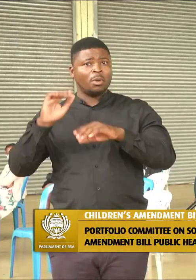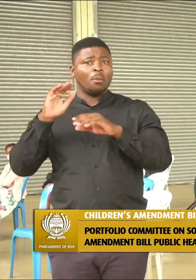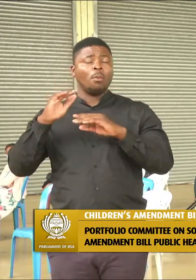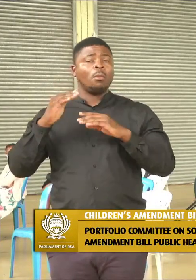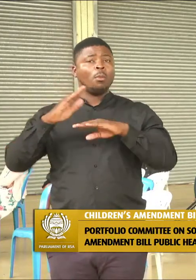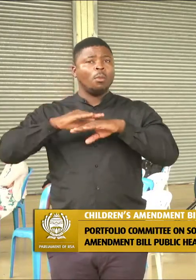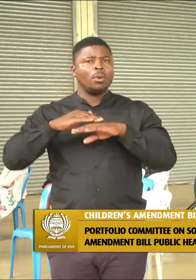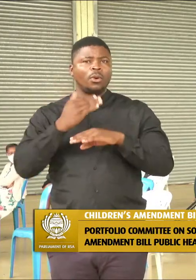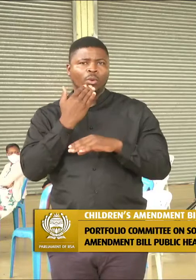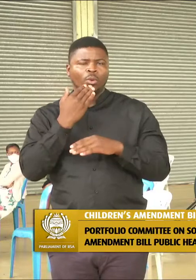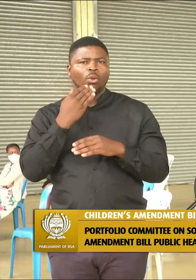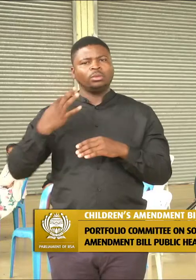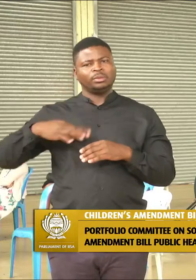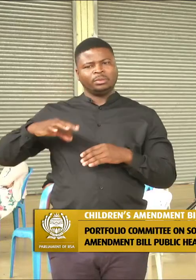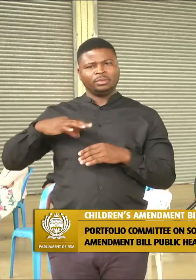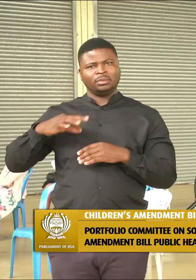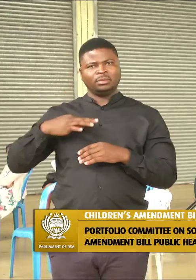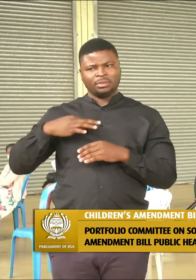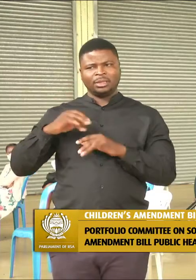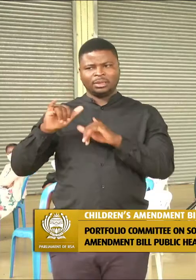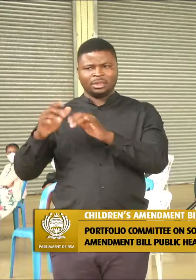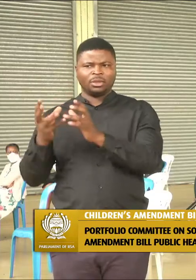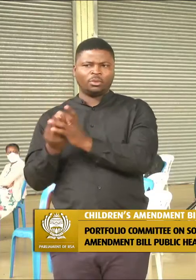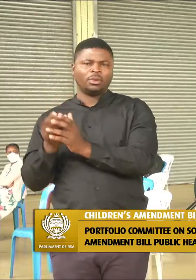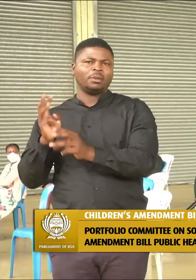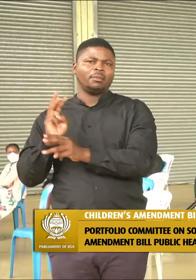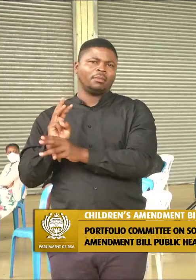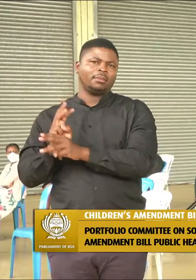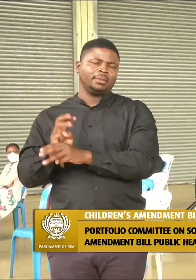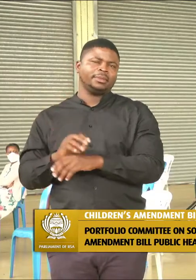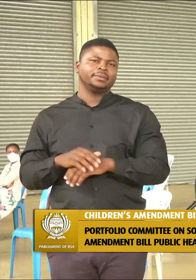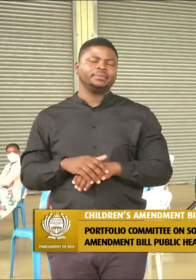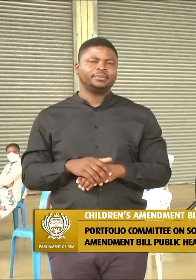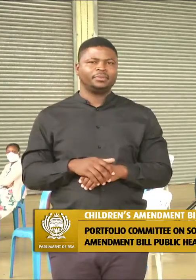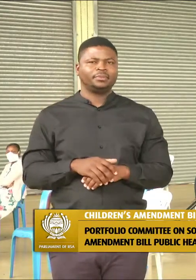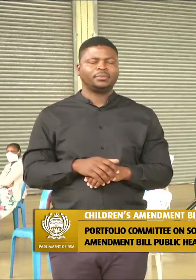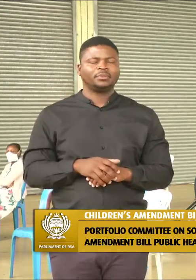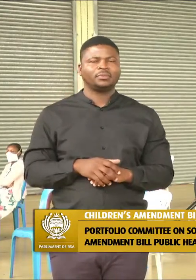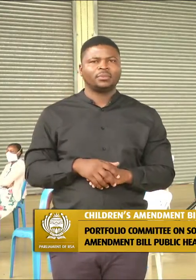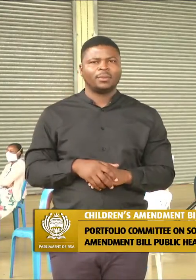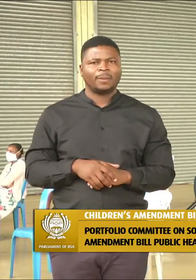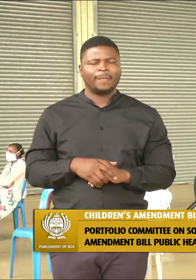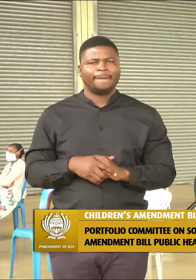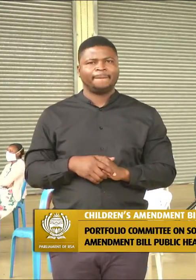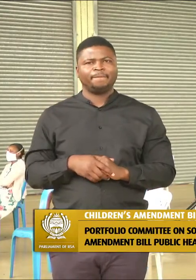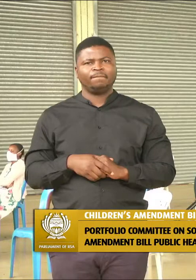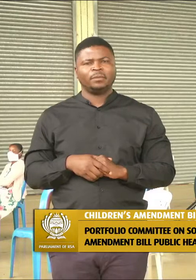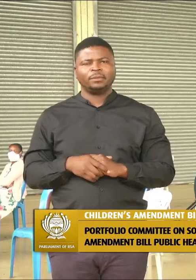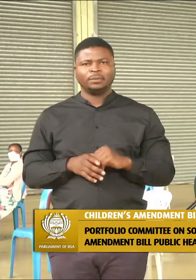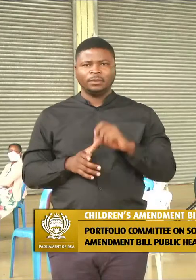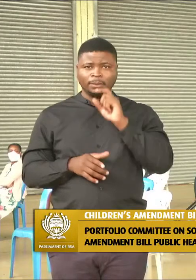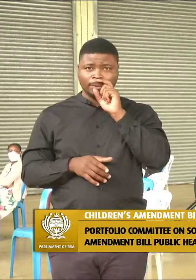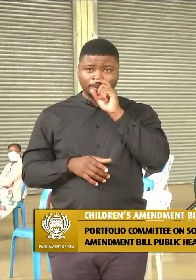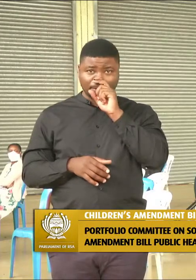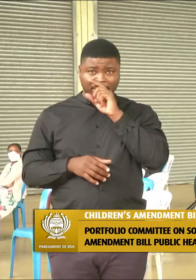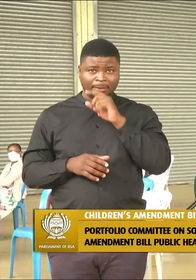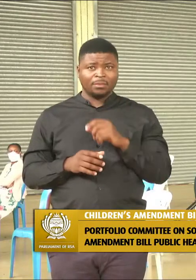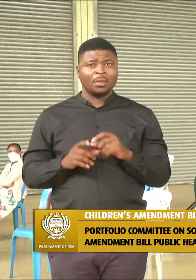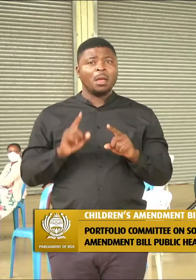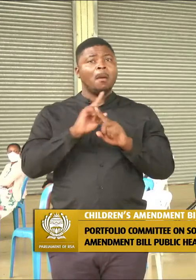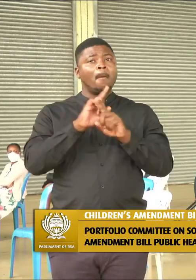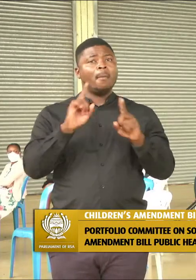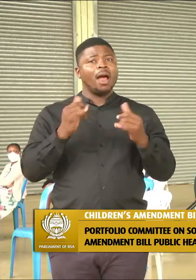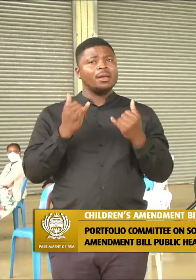omama ibona ba nelungelo elikhulu einganeni ikakhulukazi uma kungeza amantombazane. That has changed